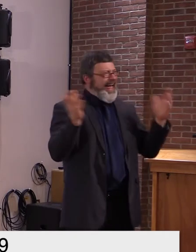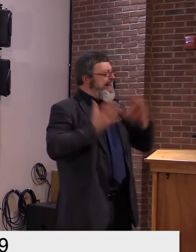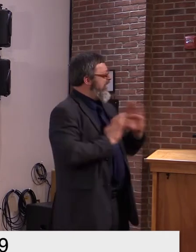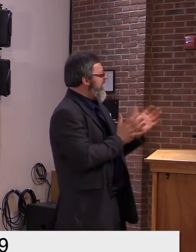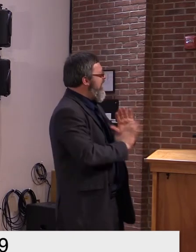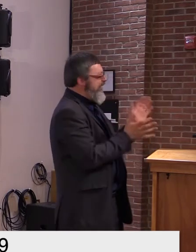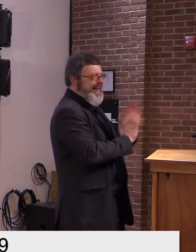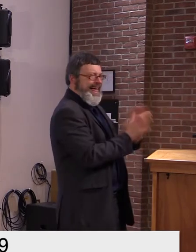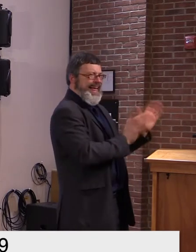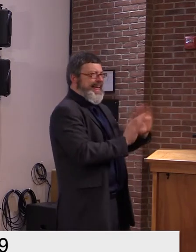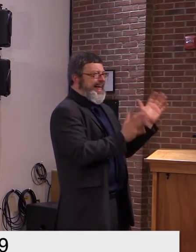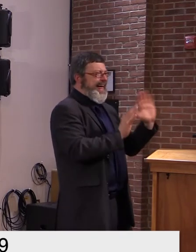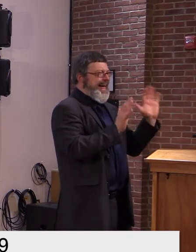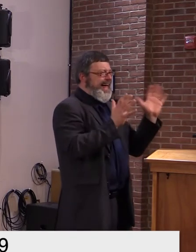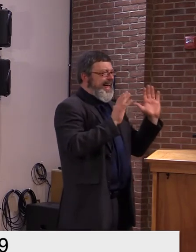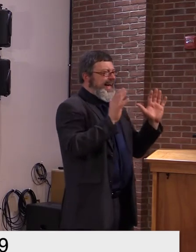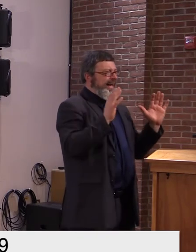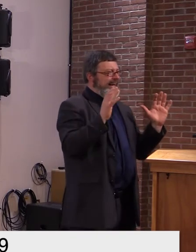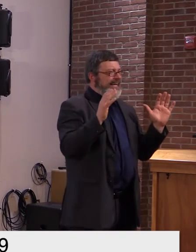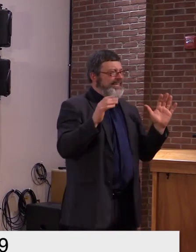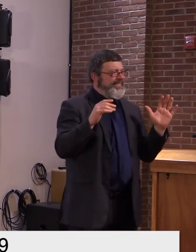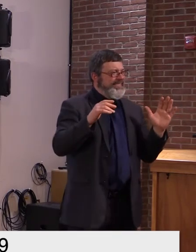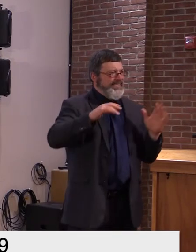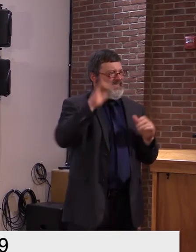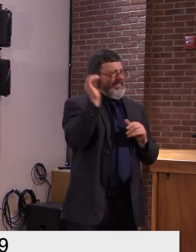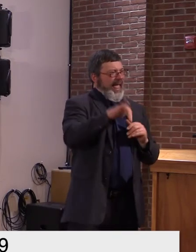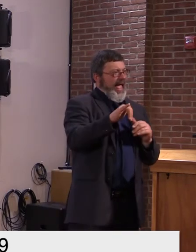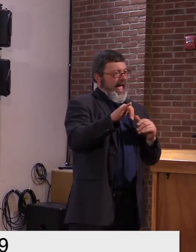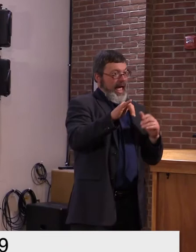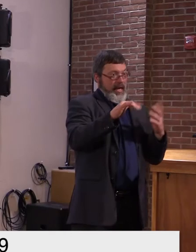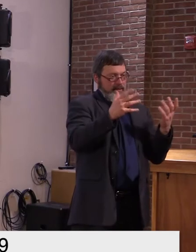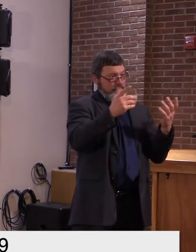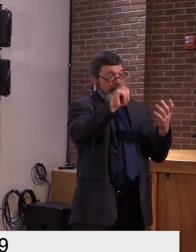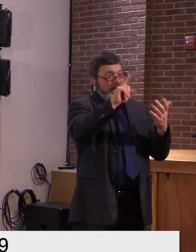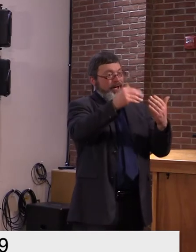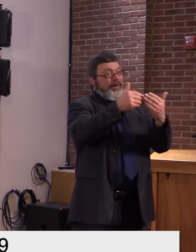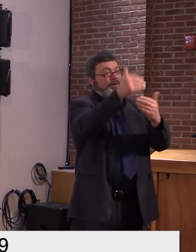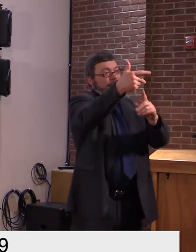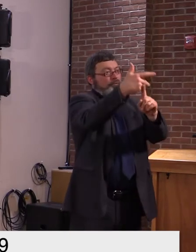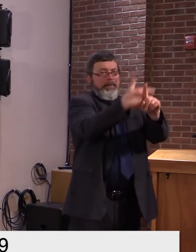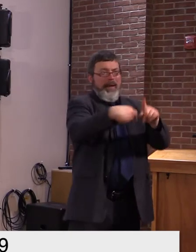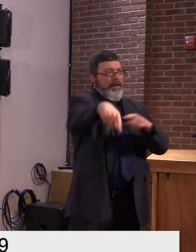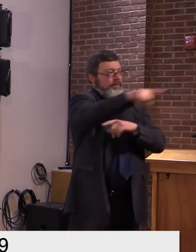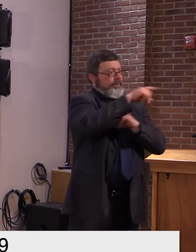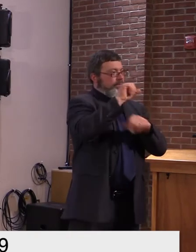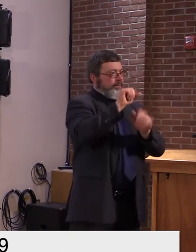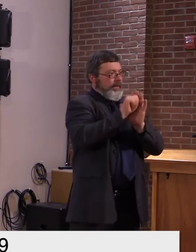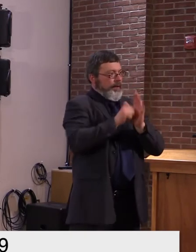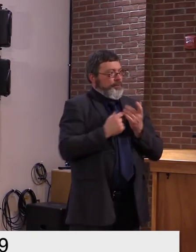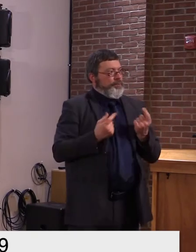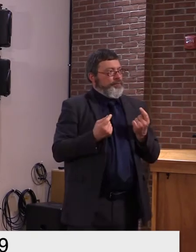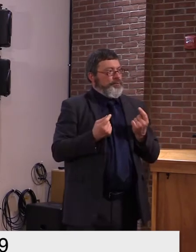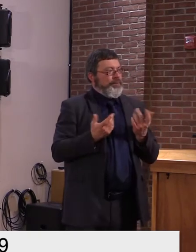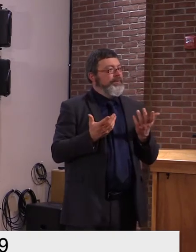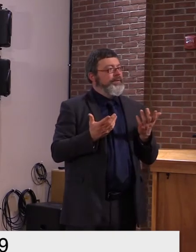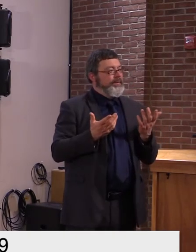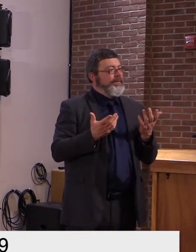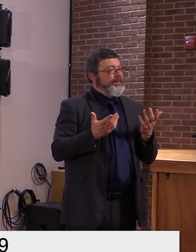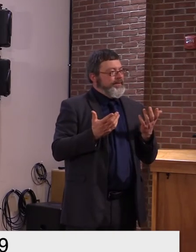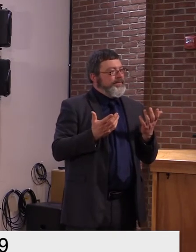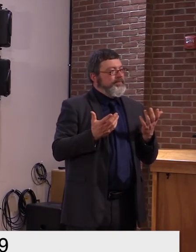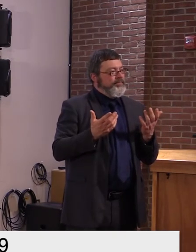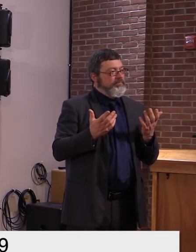is a constant battle. But let's put this also in some other perspective. With the pandemic in